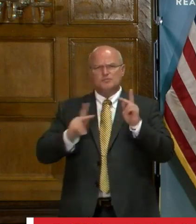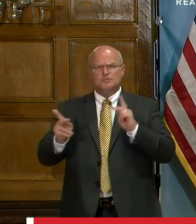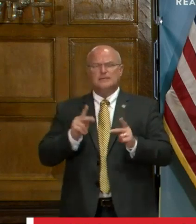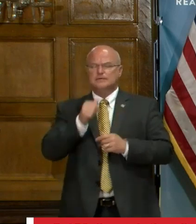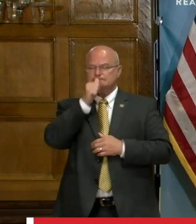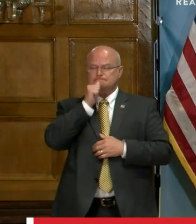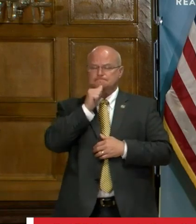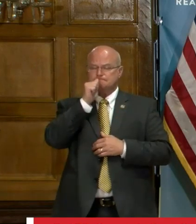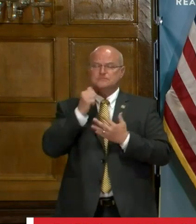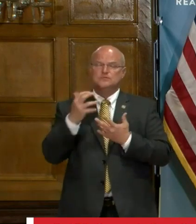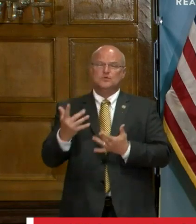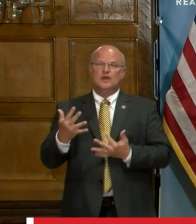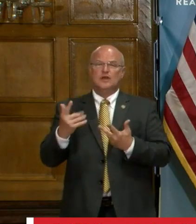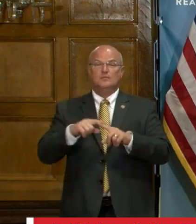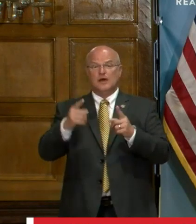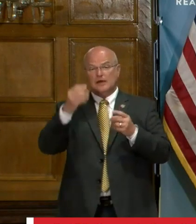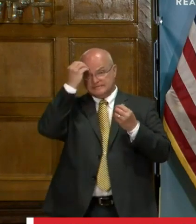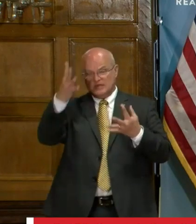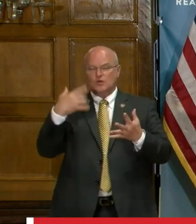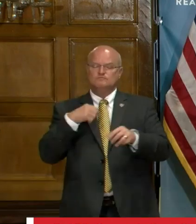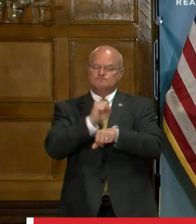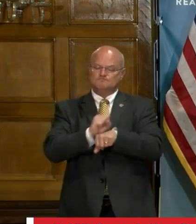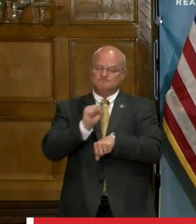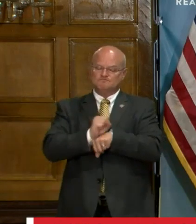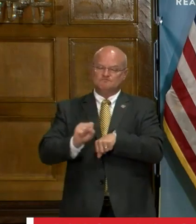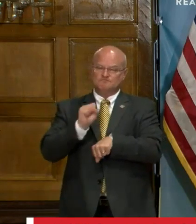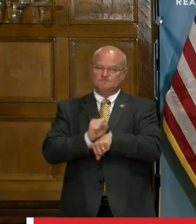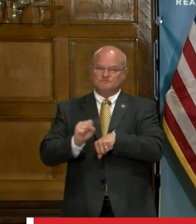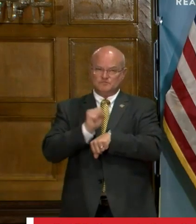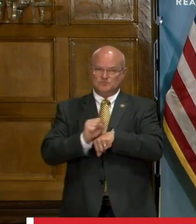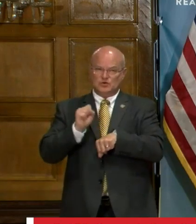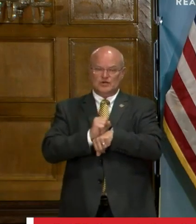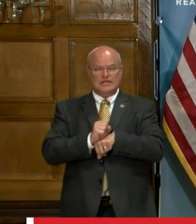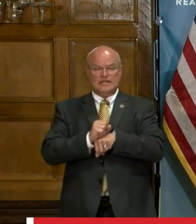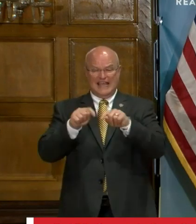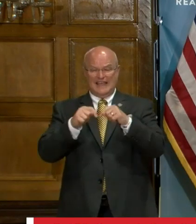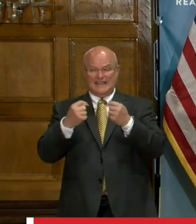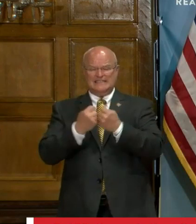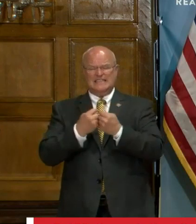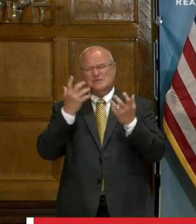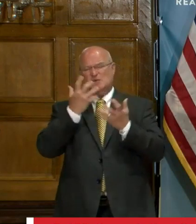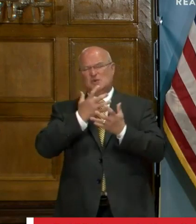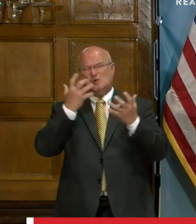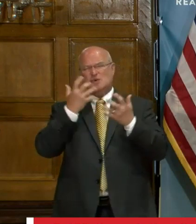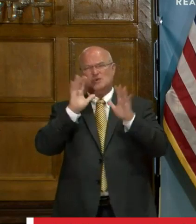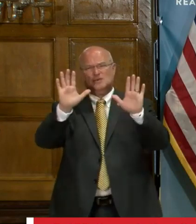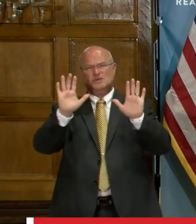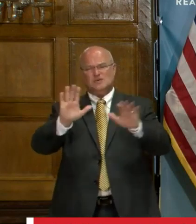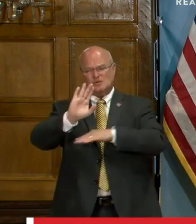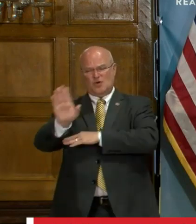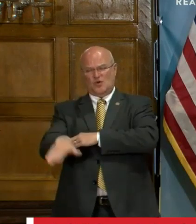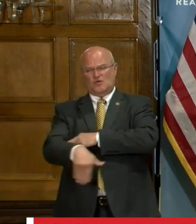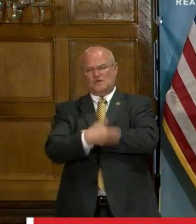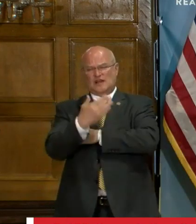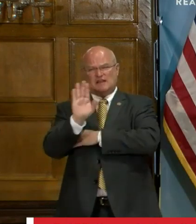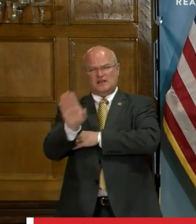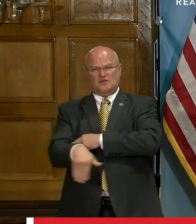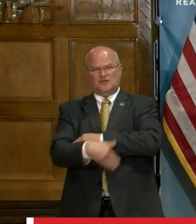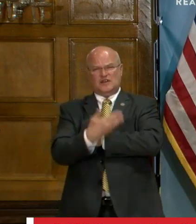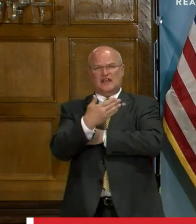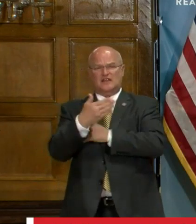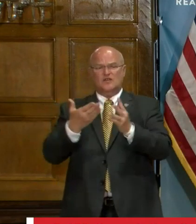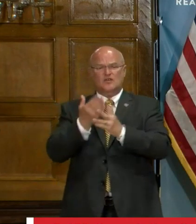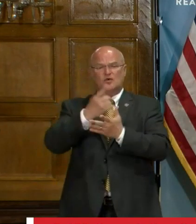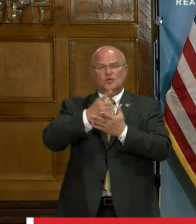have been patient, but we indicated we were working very hard, and the team, I applaud them for working overnight, extra hours